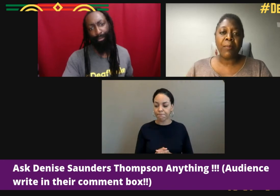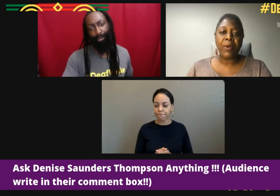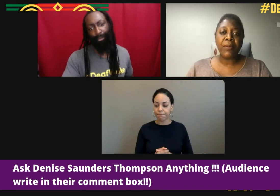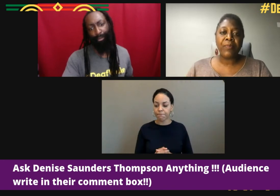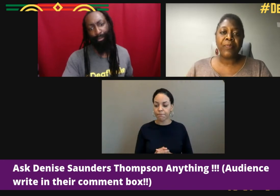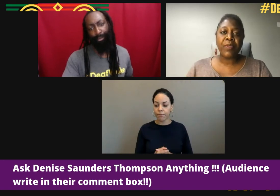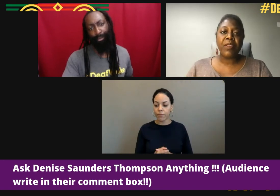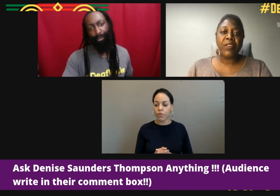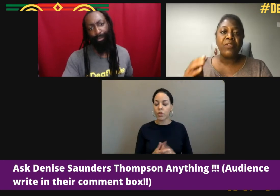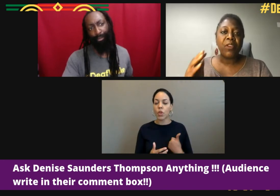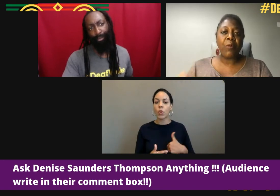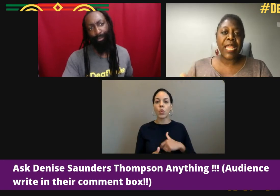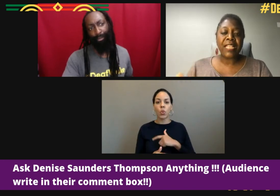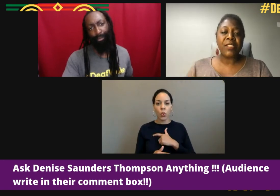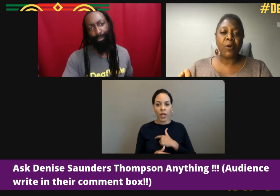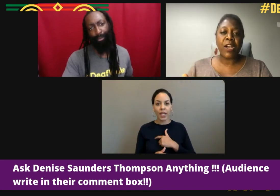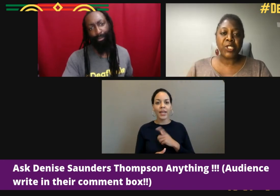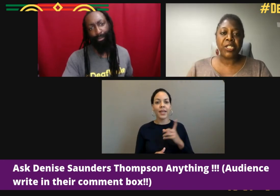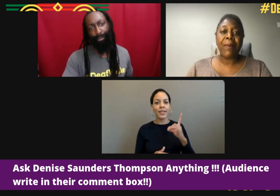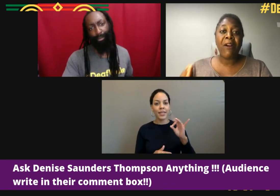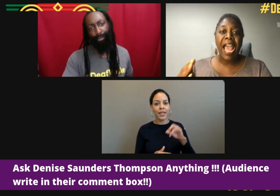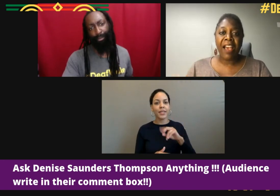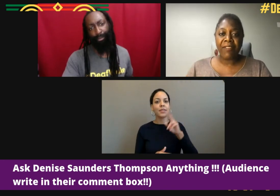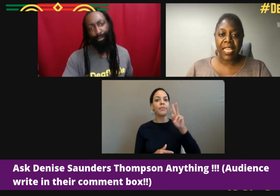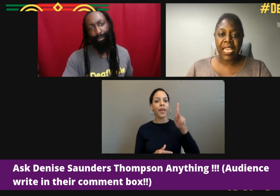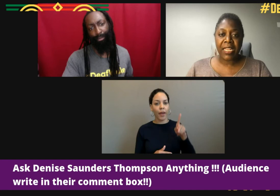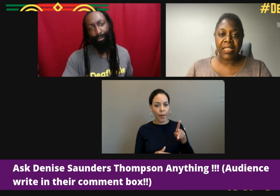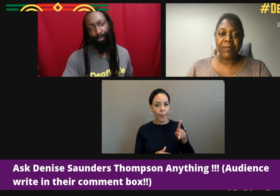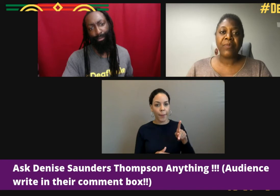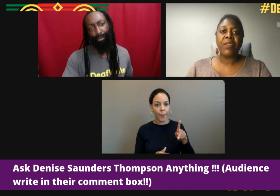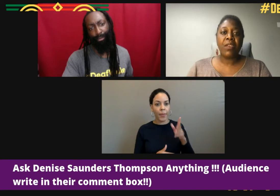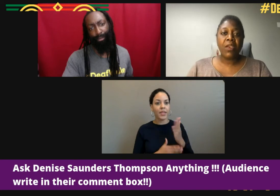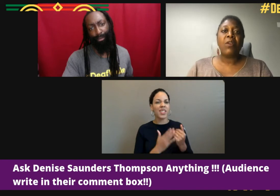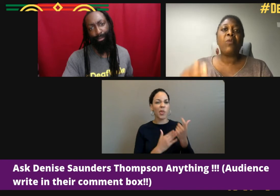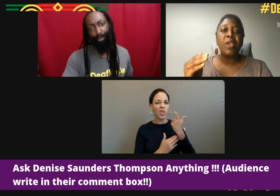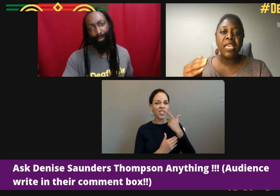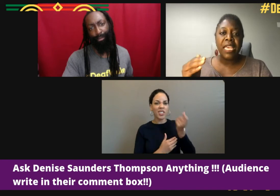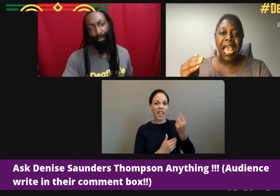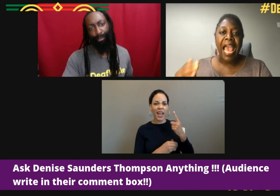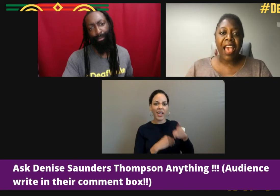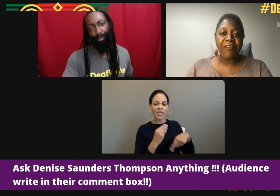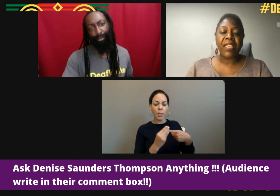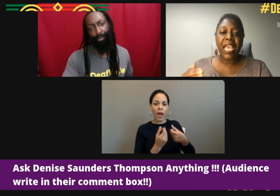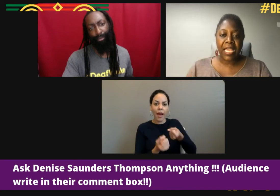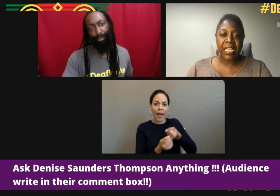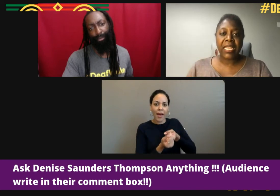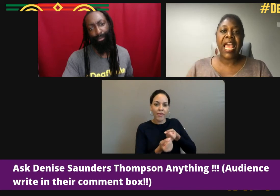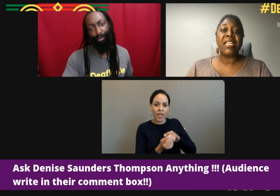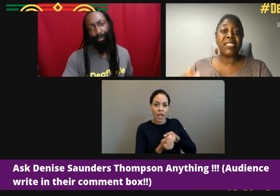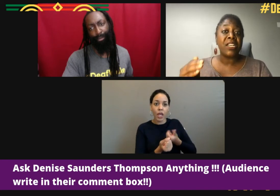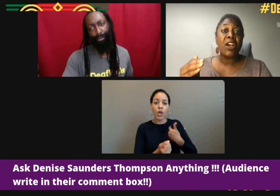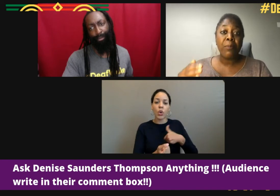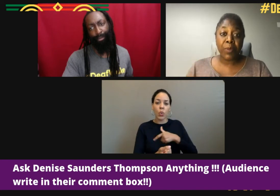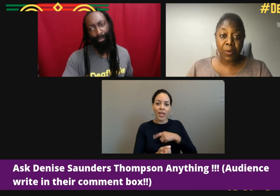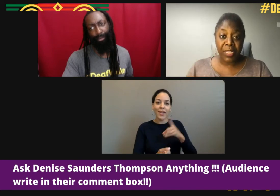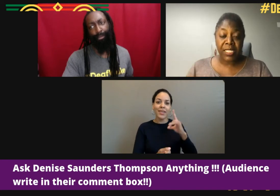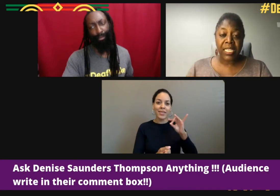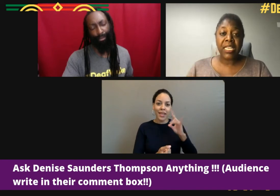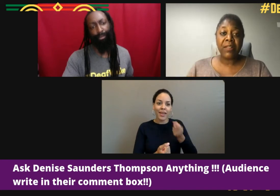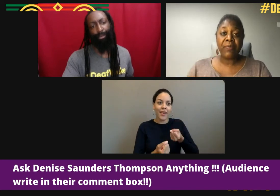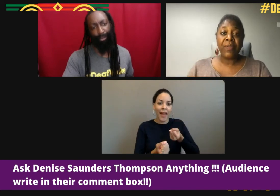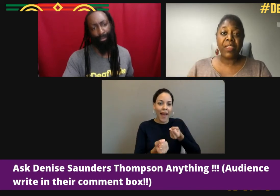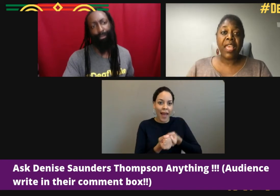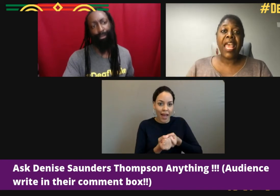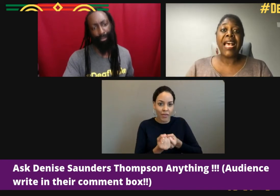spoke up. Someone asked a question about advocating. We advocated as a